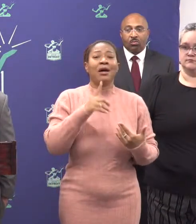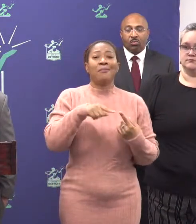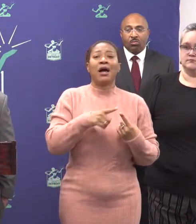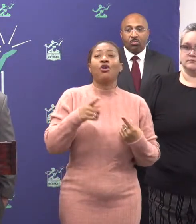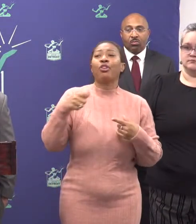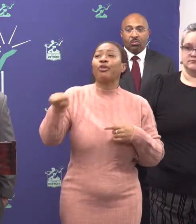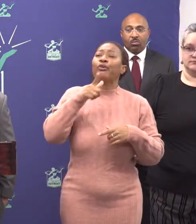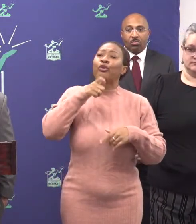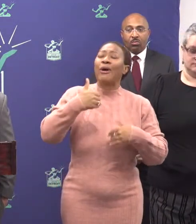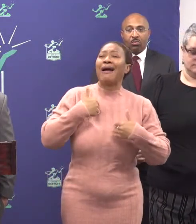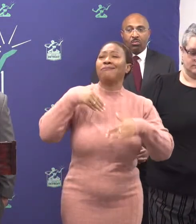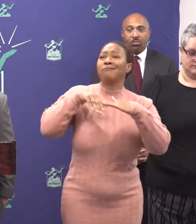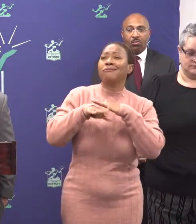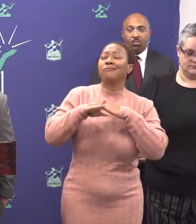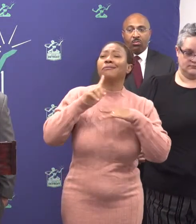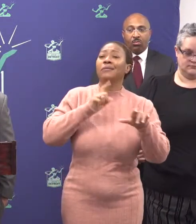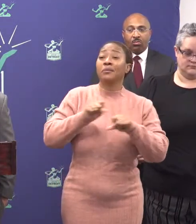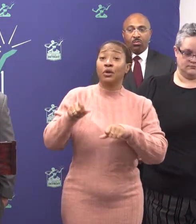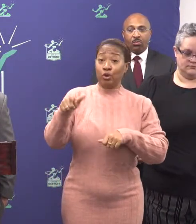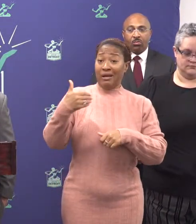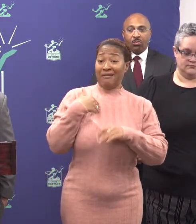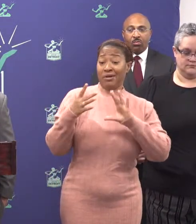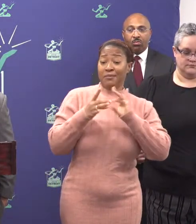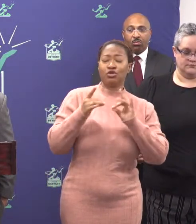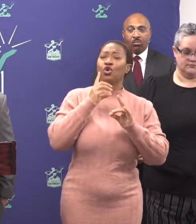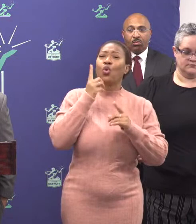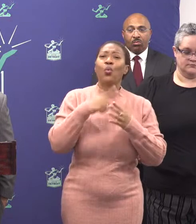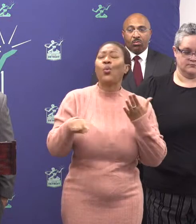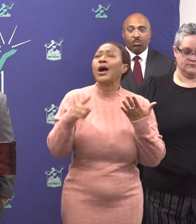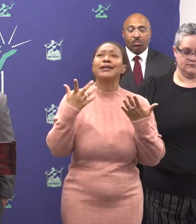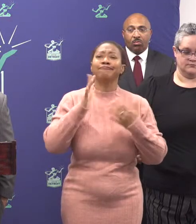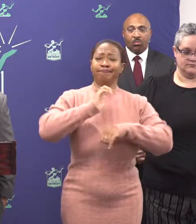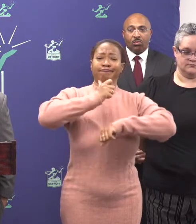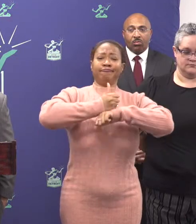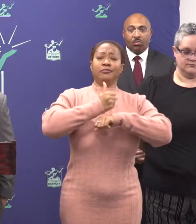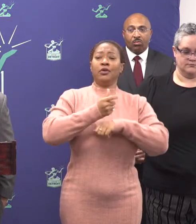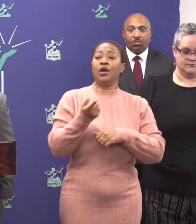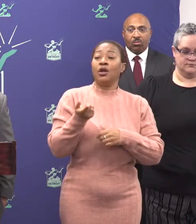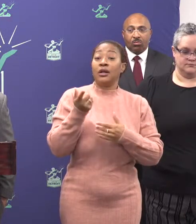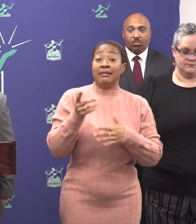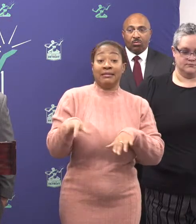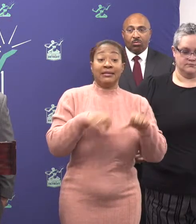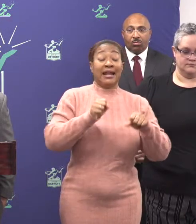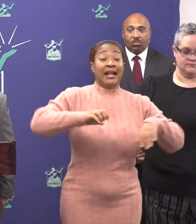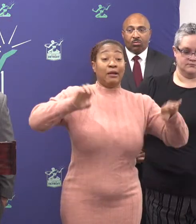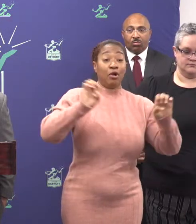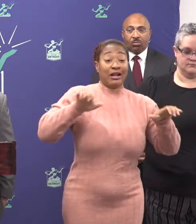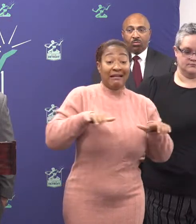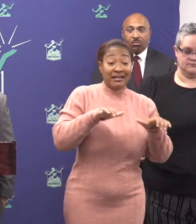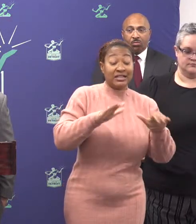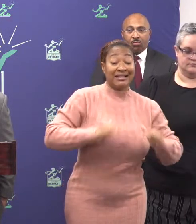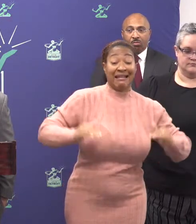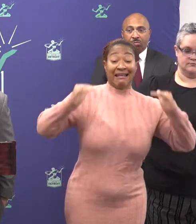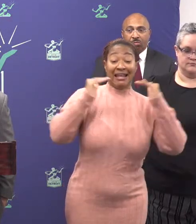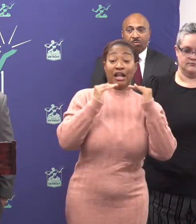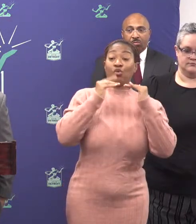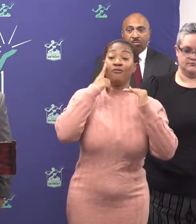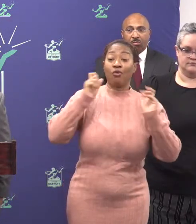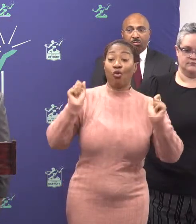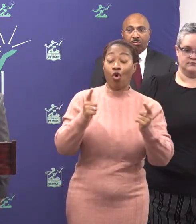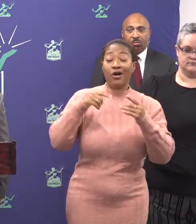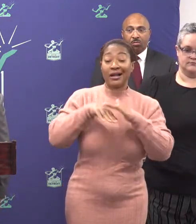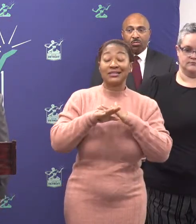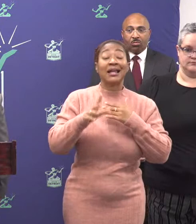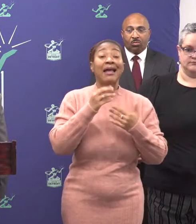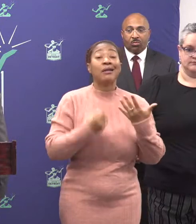communicate. Do you have a message, or what precedent are you trying to set by, one, taking emergency action to equal the playing field here, and two,